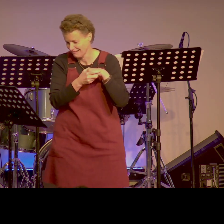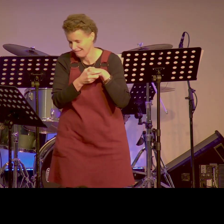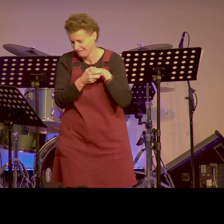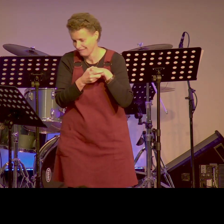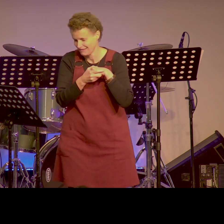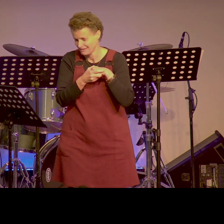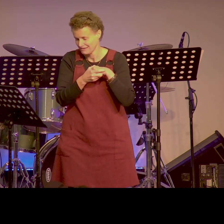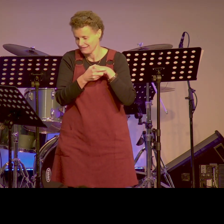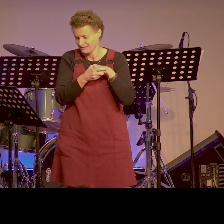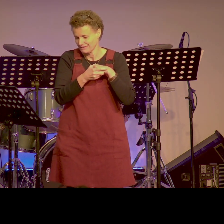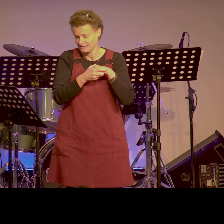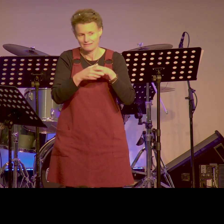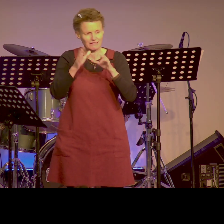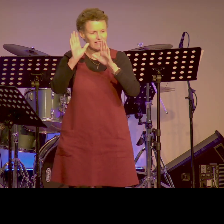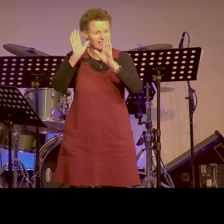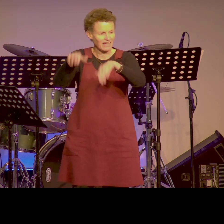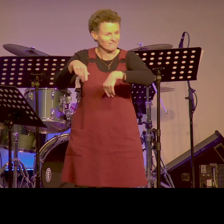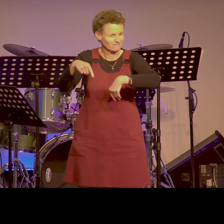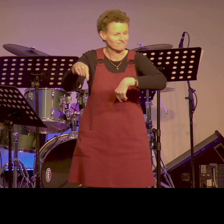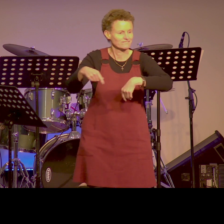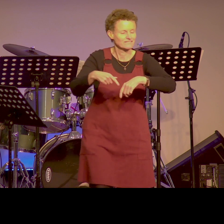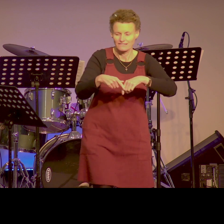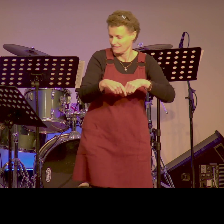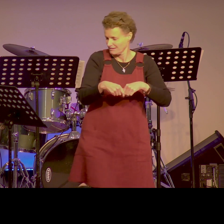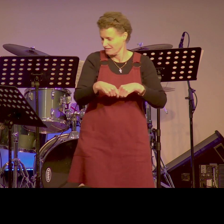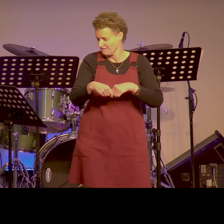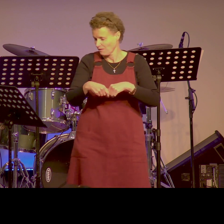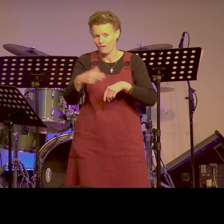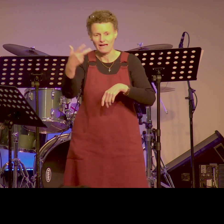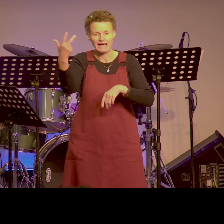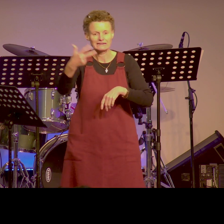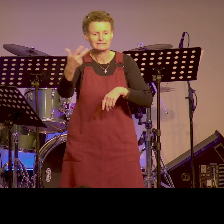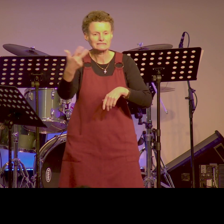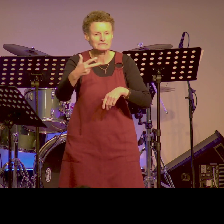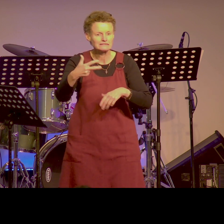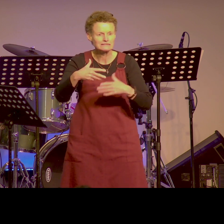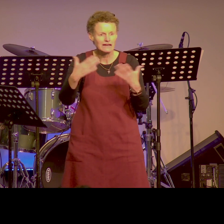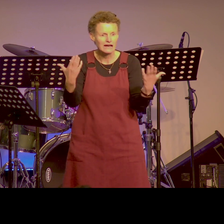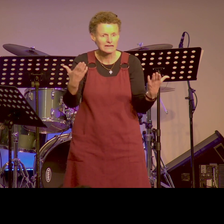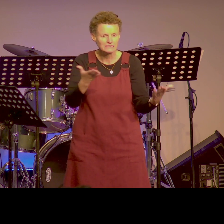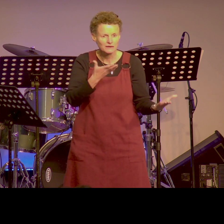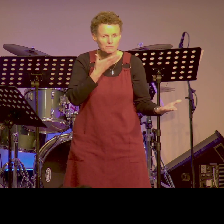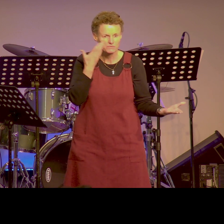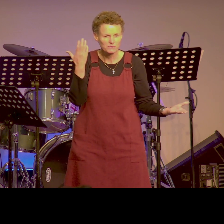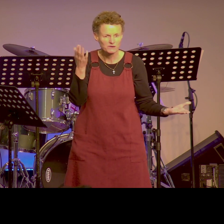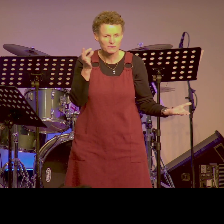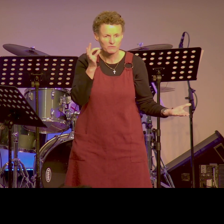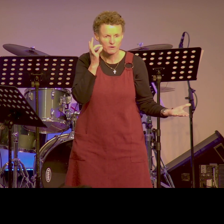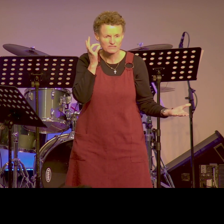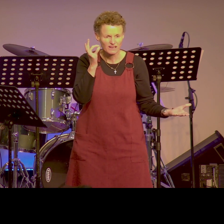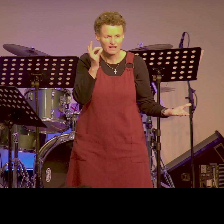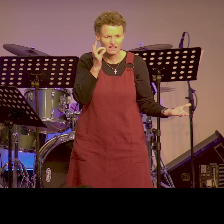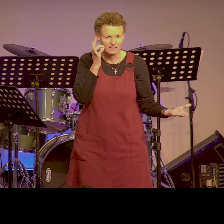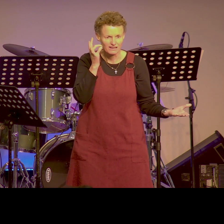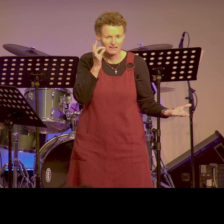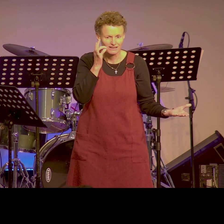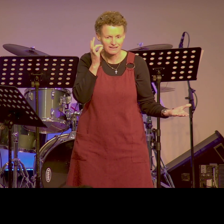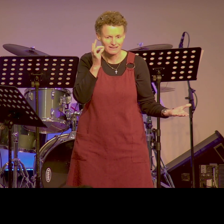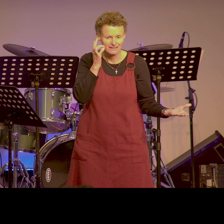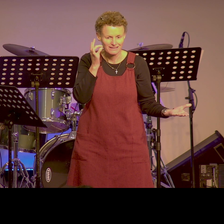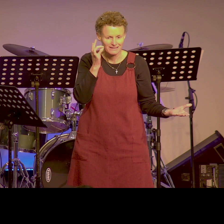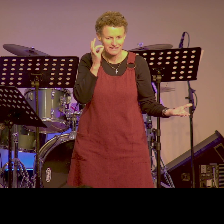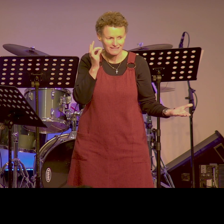and he didn't have... He was left there for 18 days with